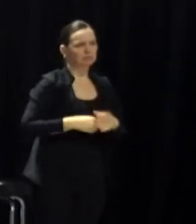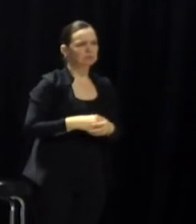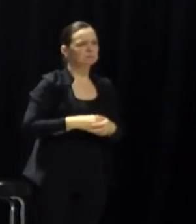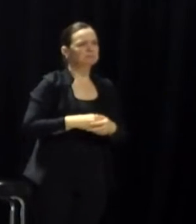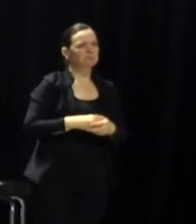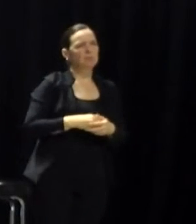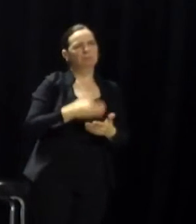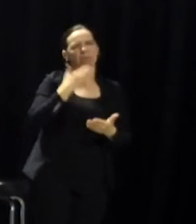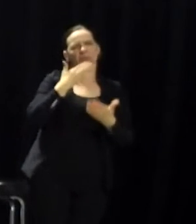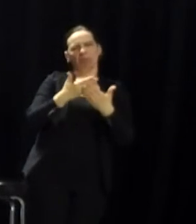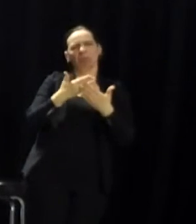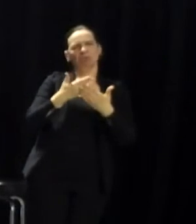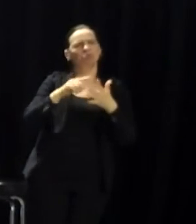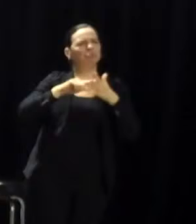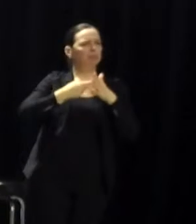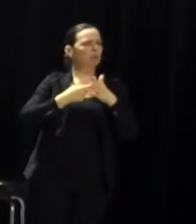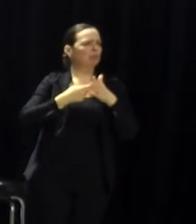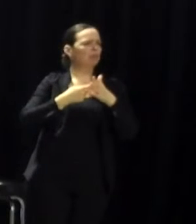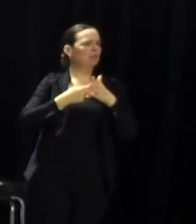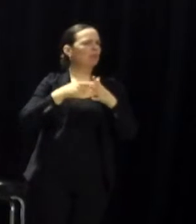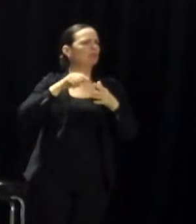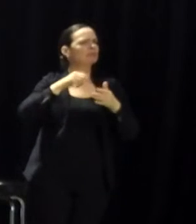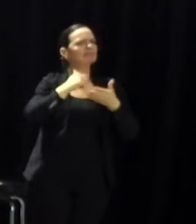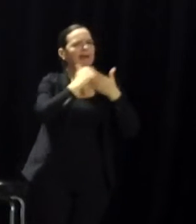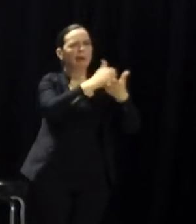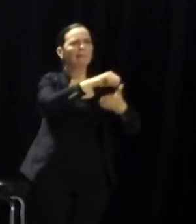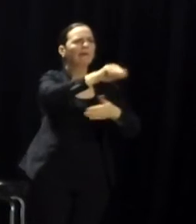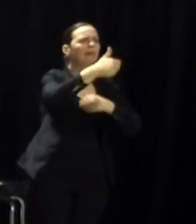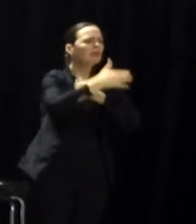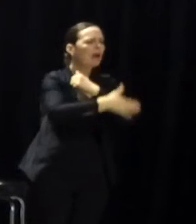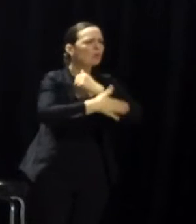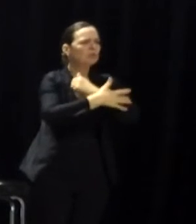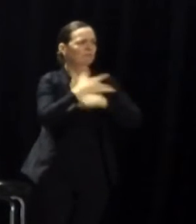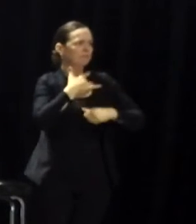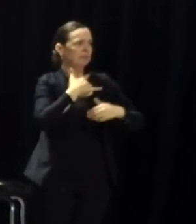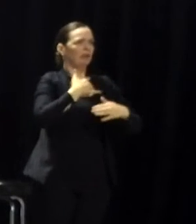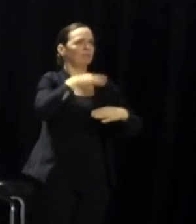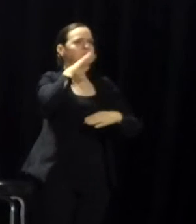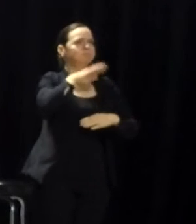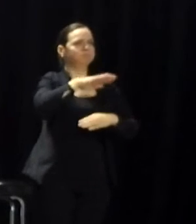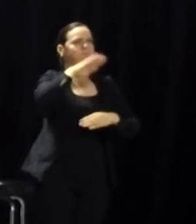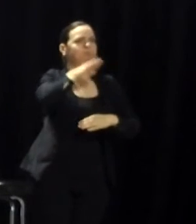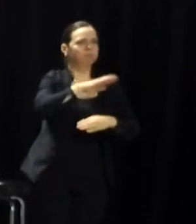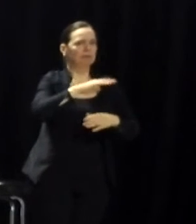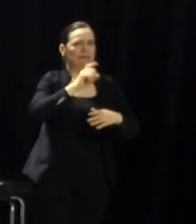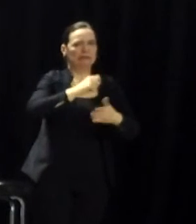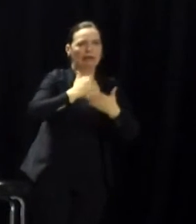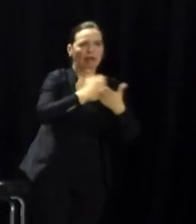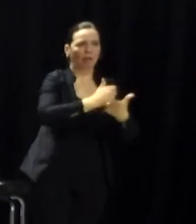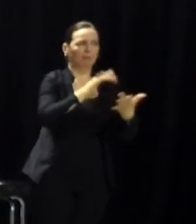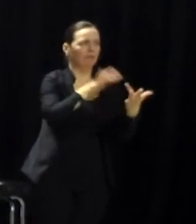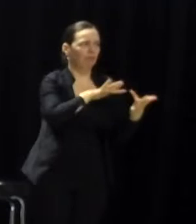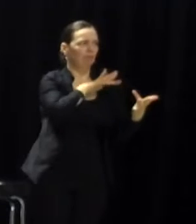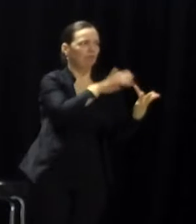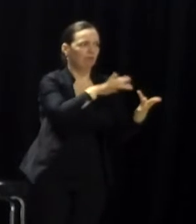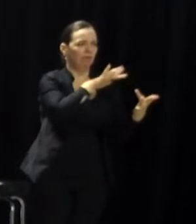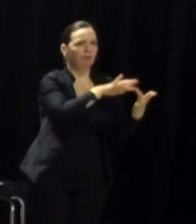some of these other counties that are experiencing really harsh spread right